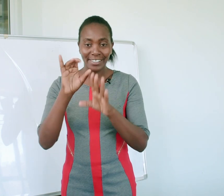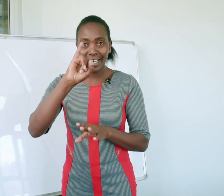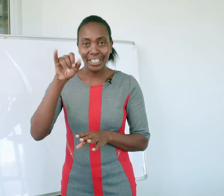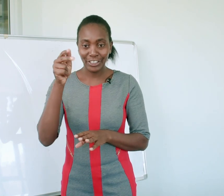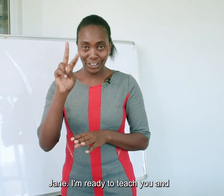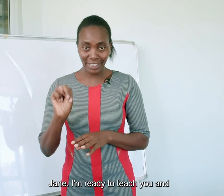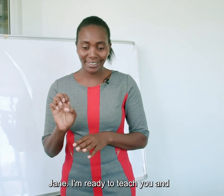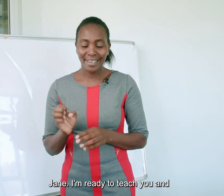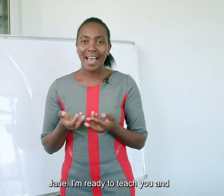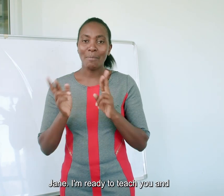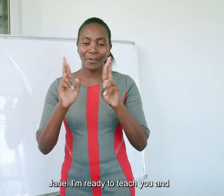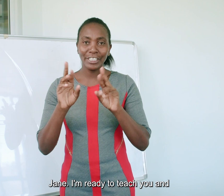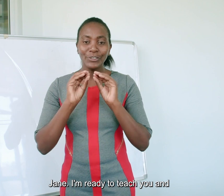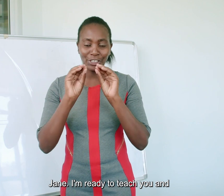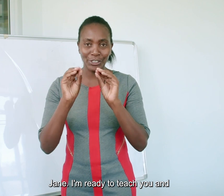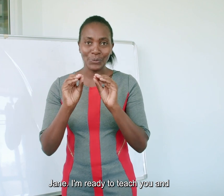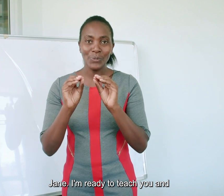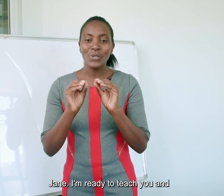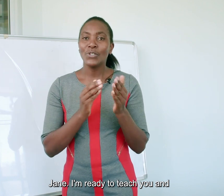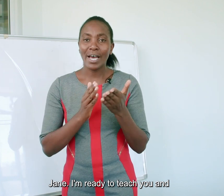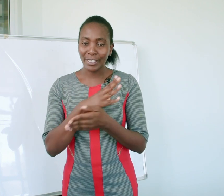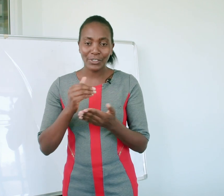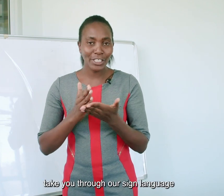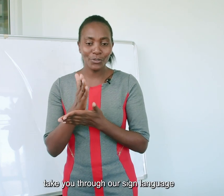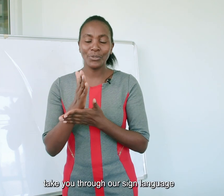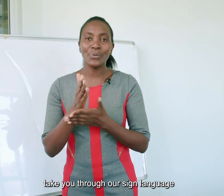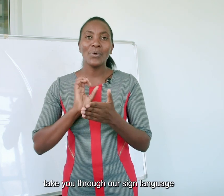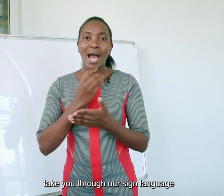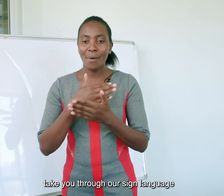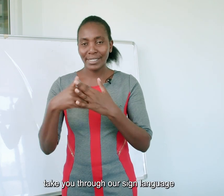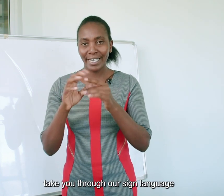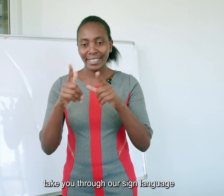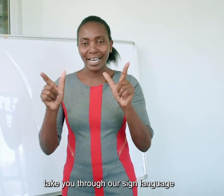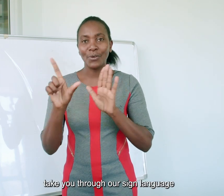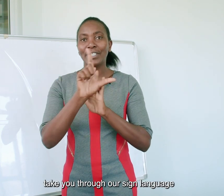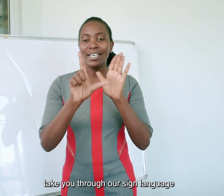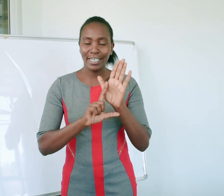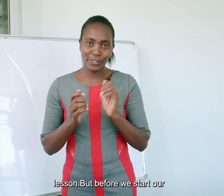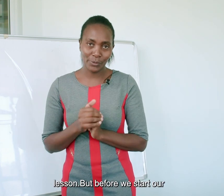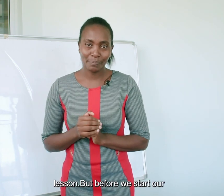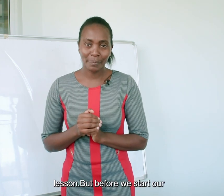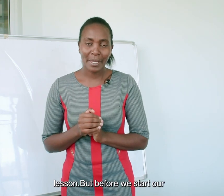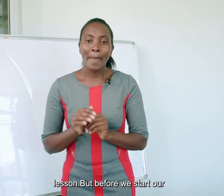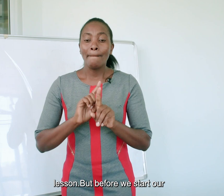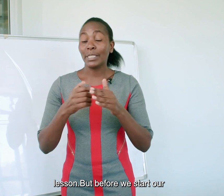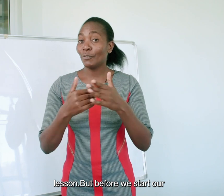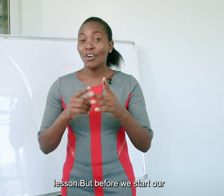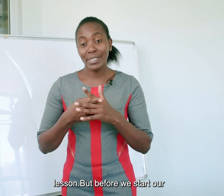teacher Jay. I'm ready to teach you and take you through our sign language lesson. But before we